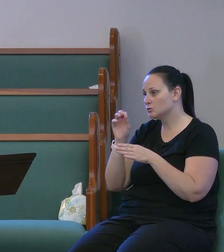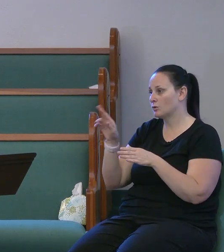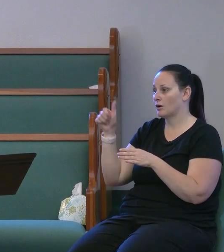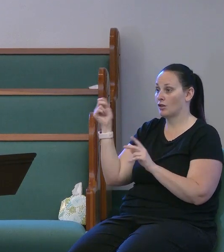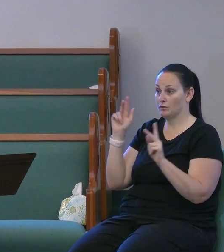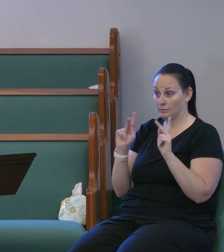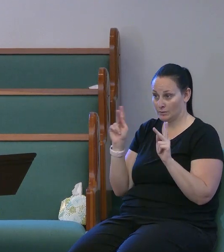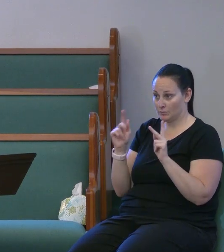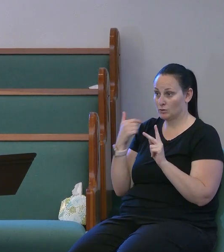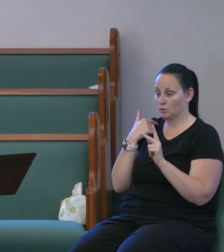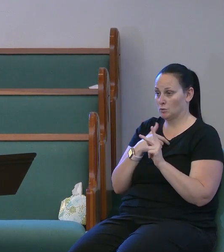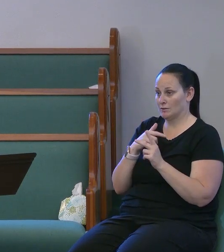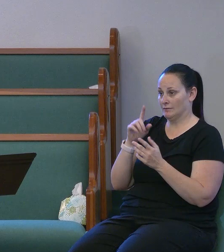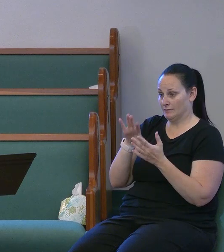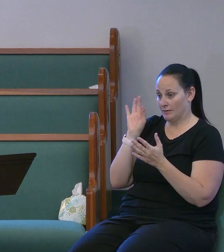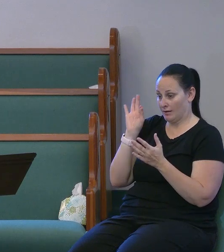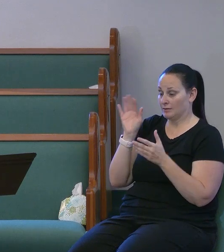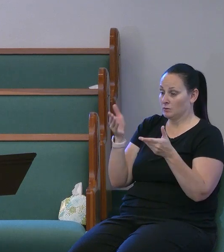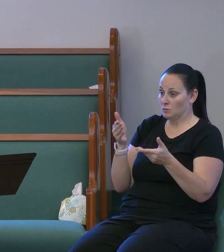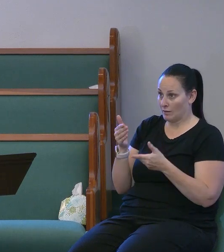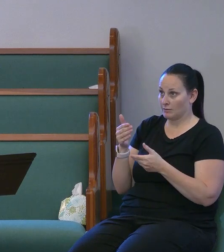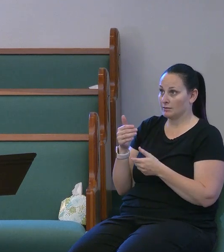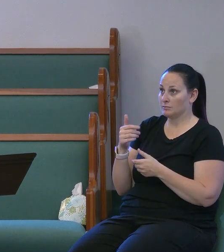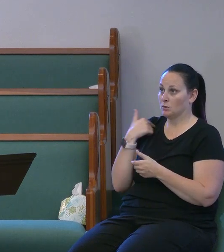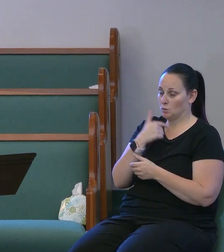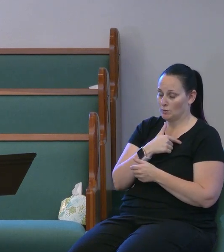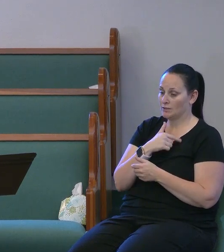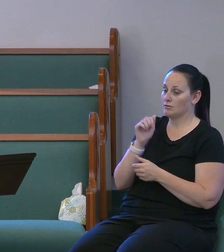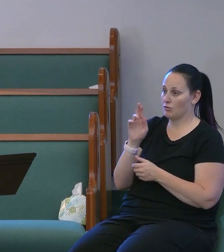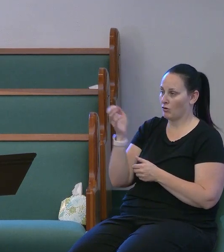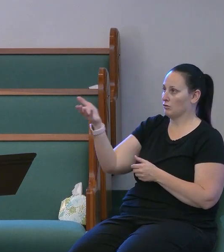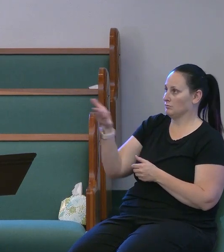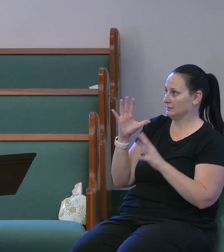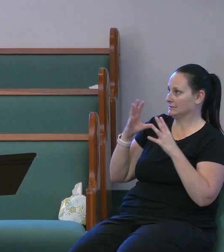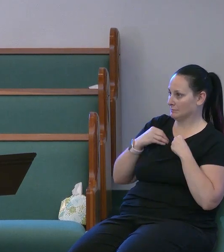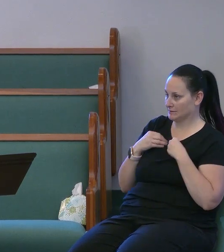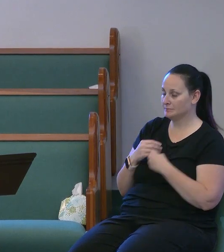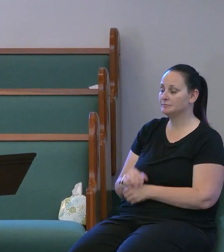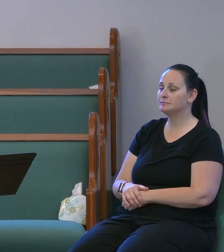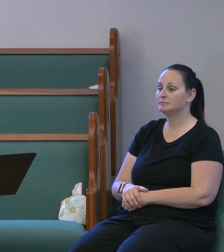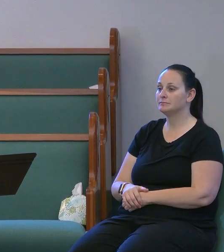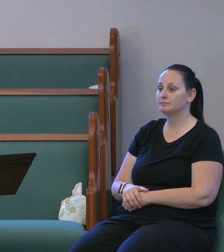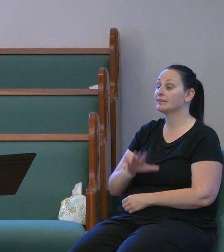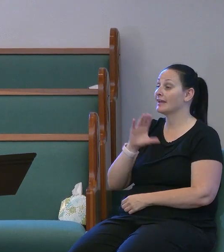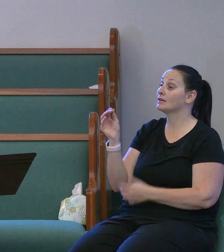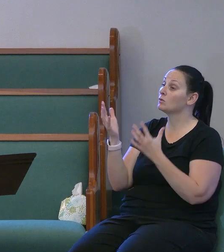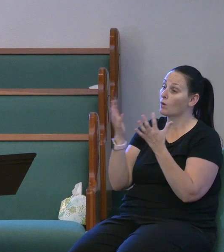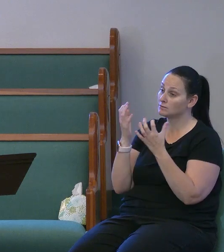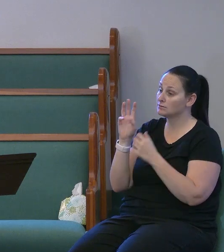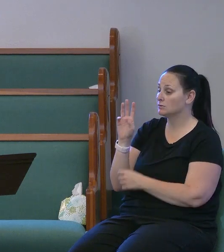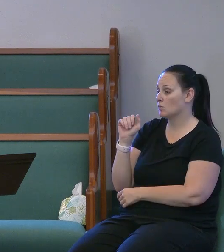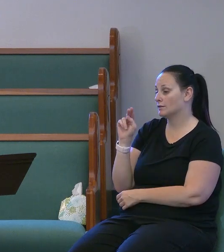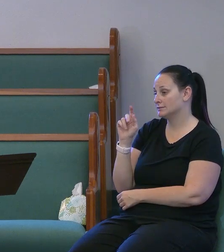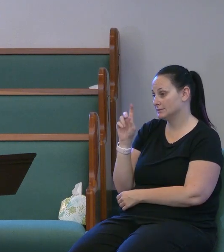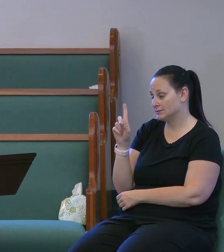people, we find that in welcoming, we are welcomed and we are wanted.